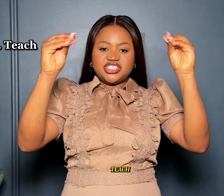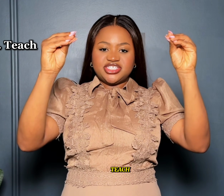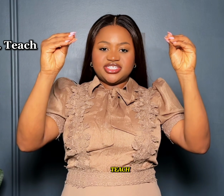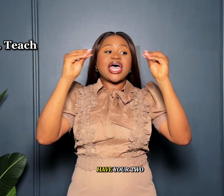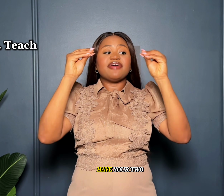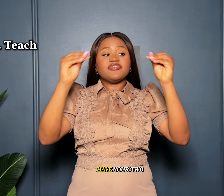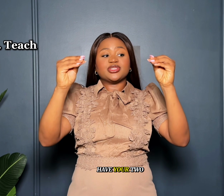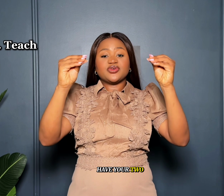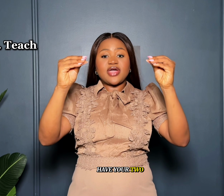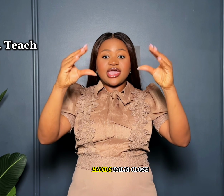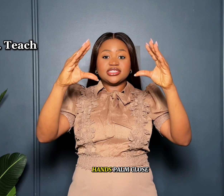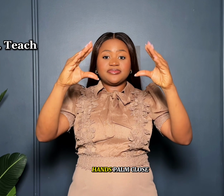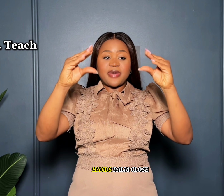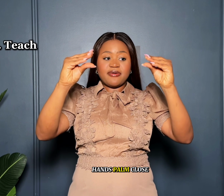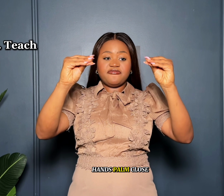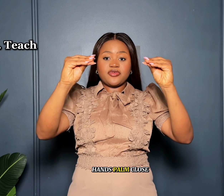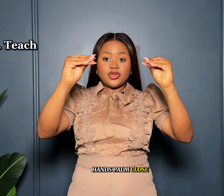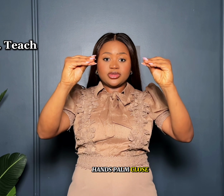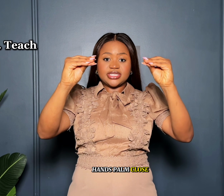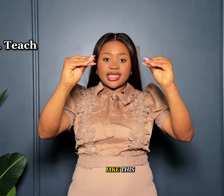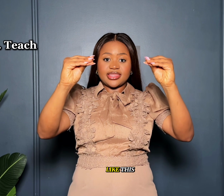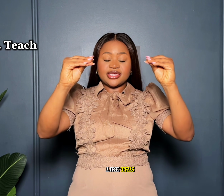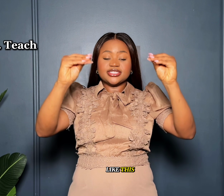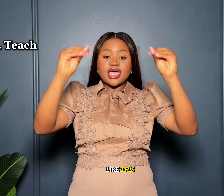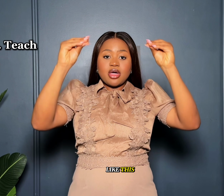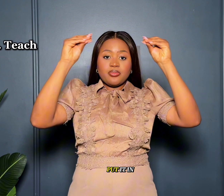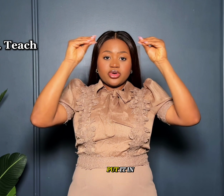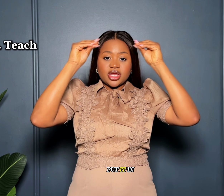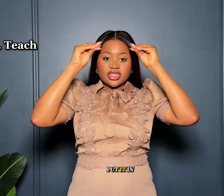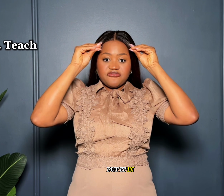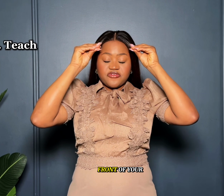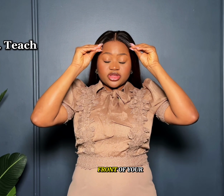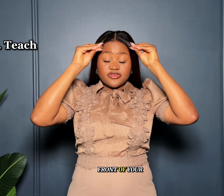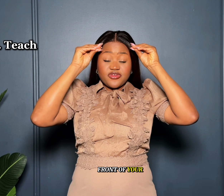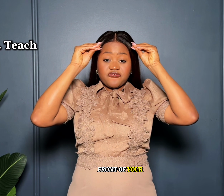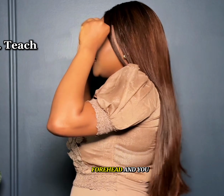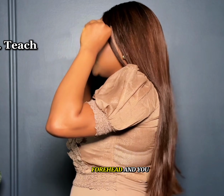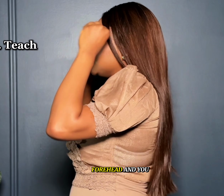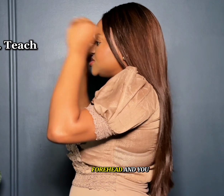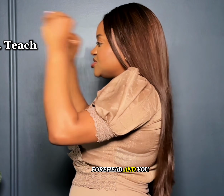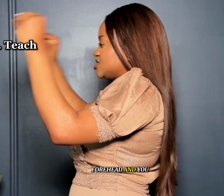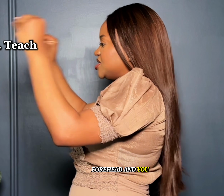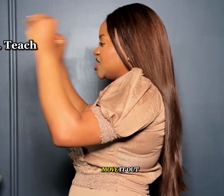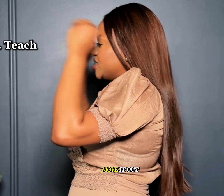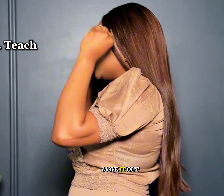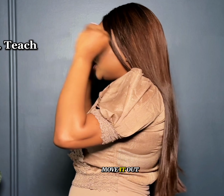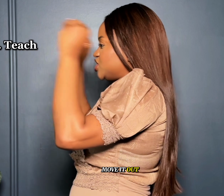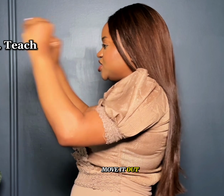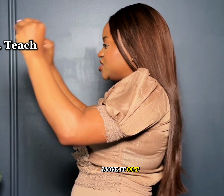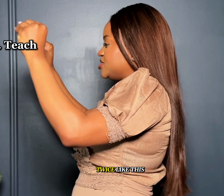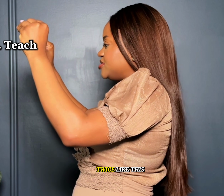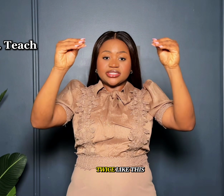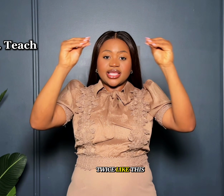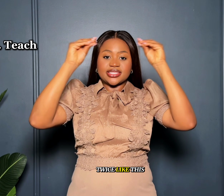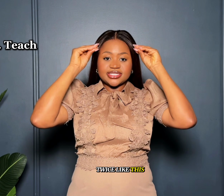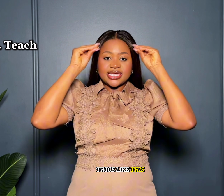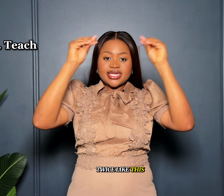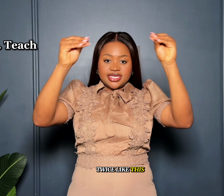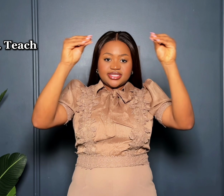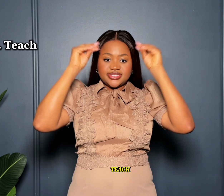Teach. Have your two hands palm closed like this. Put it in front of your forehead and you move it out twice like this.